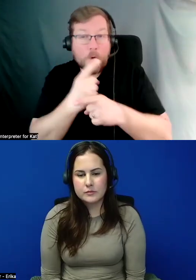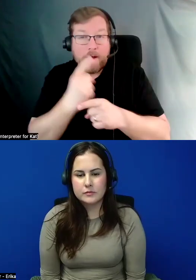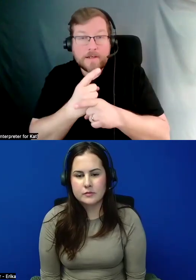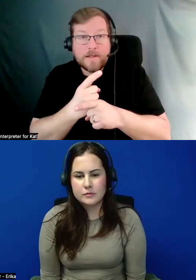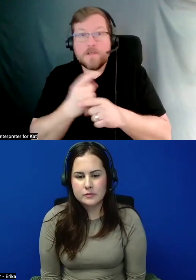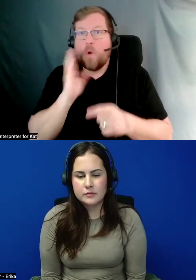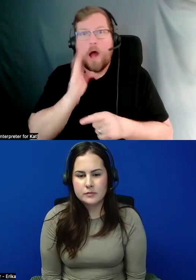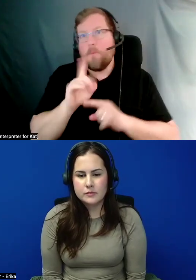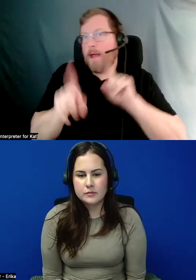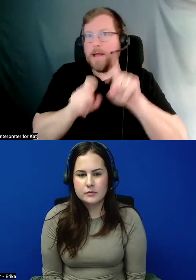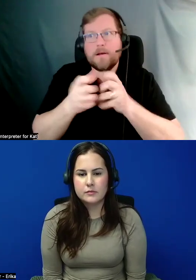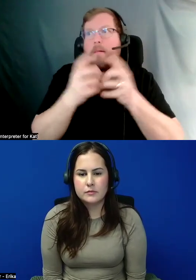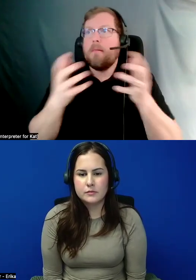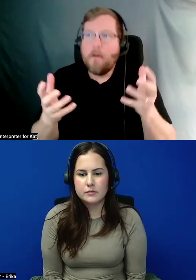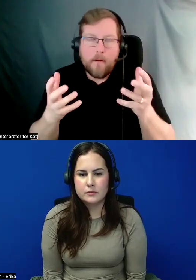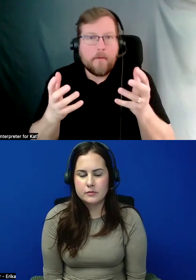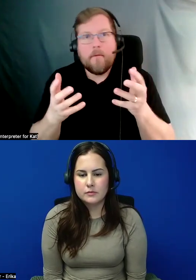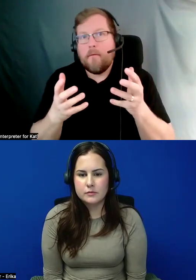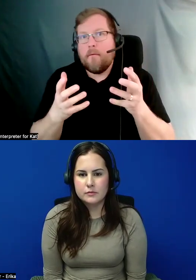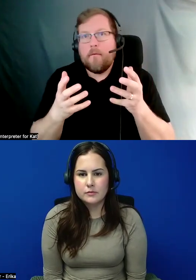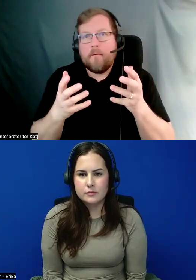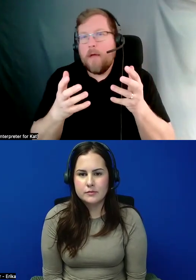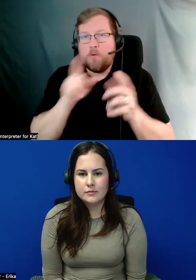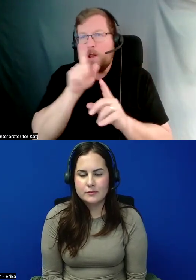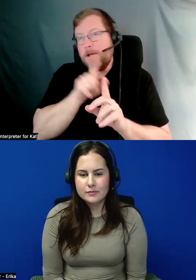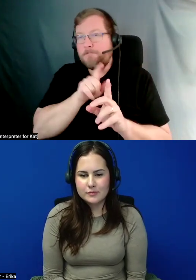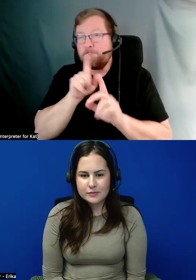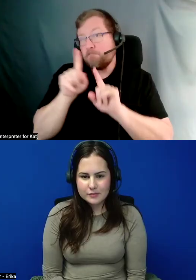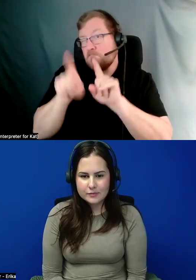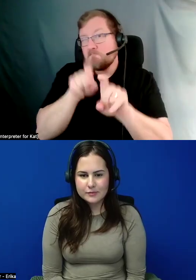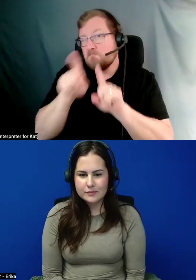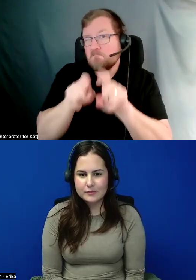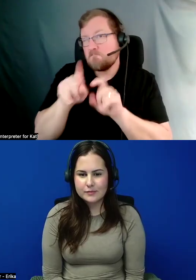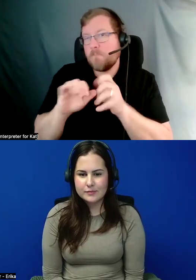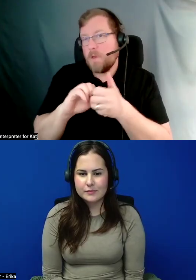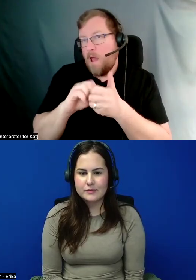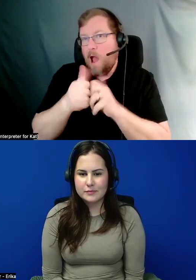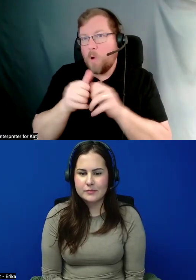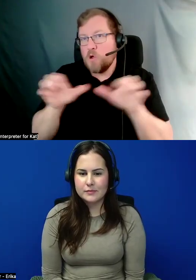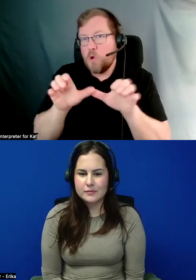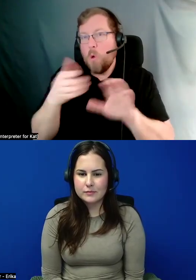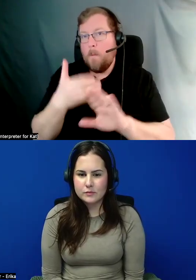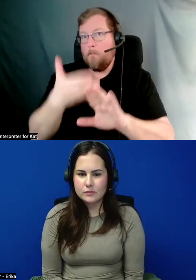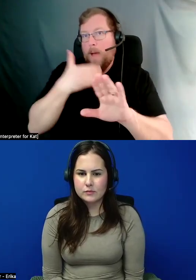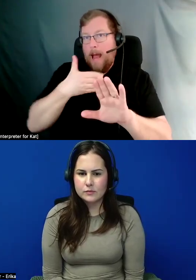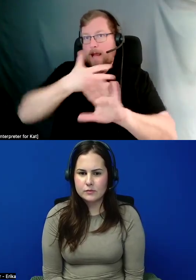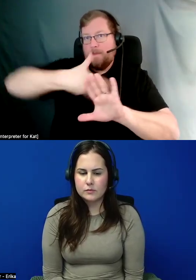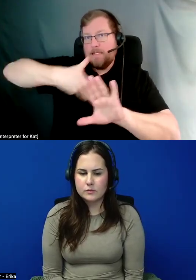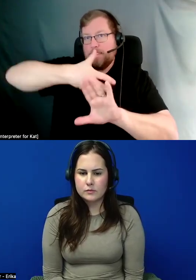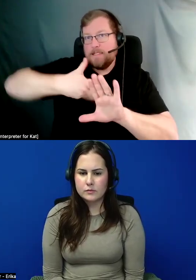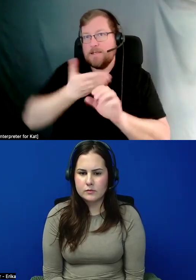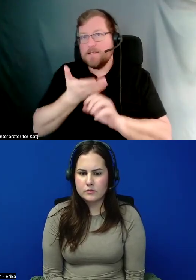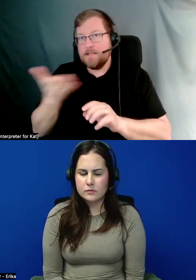be asking a lot of questions and picking the brain on how to do behind the scenes because